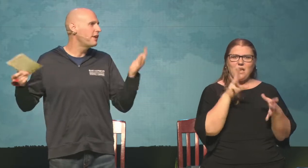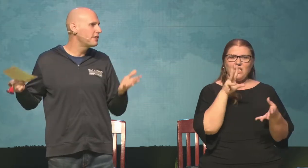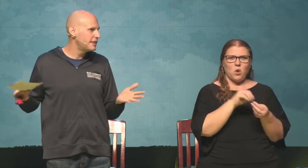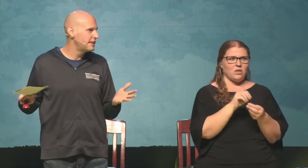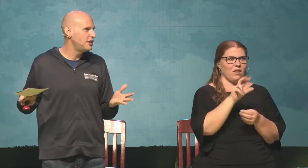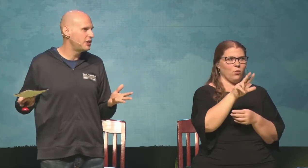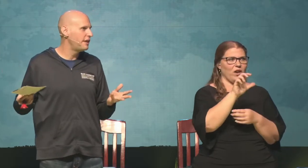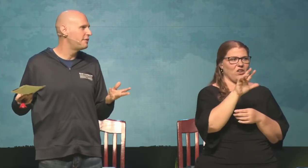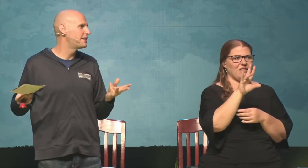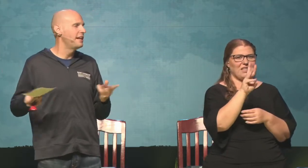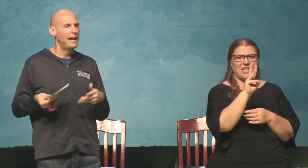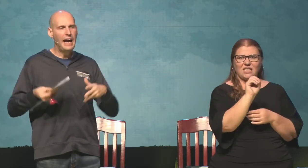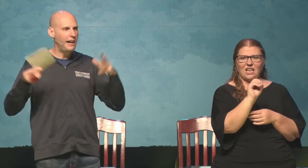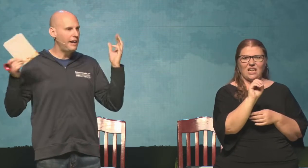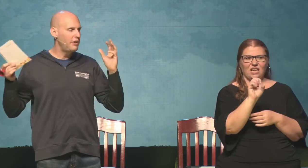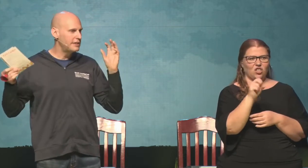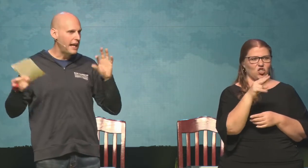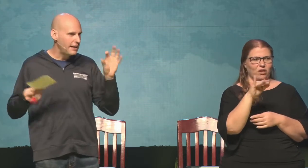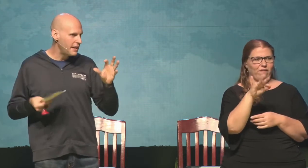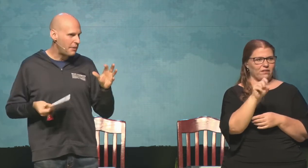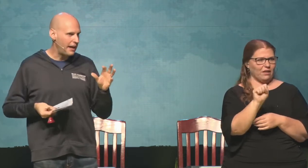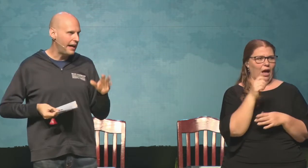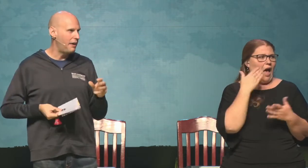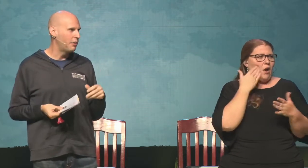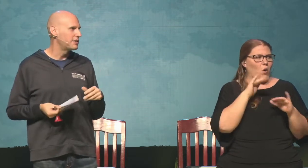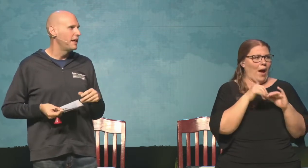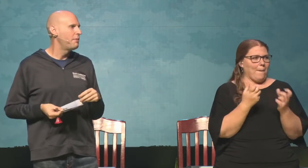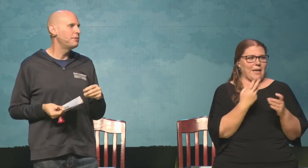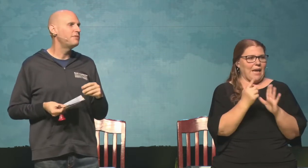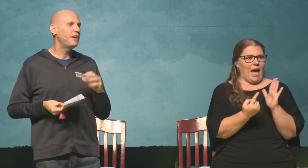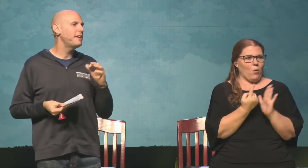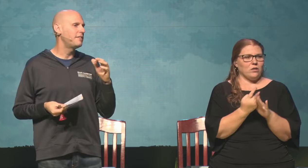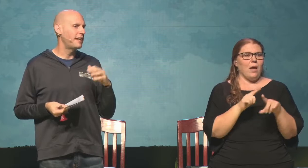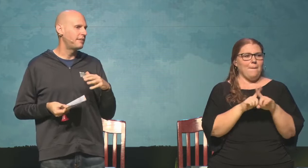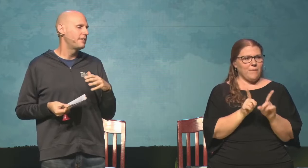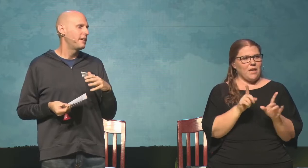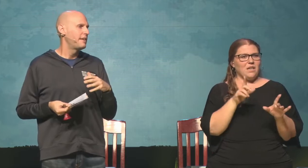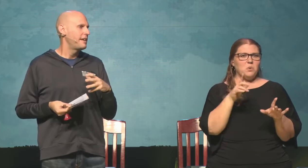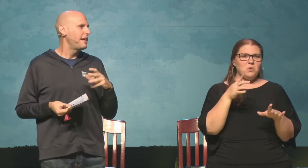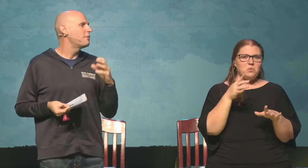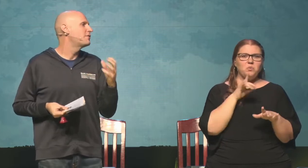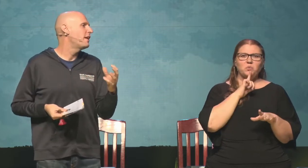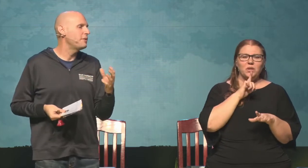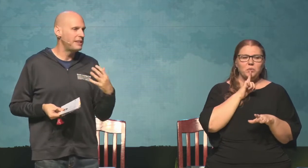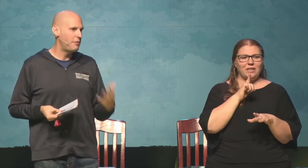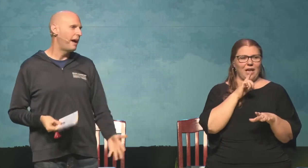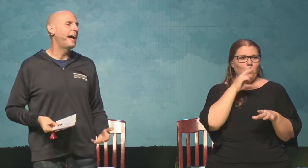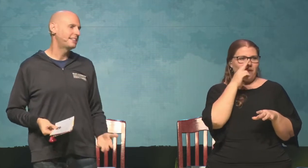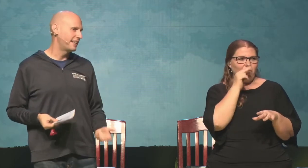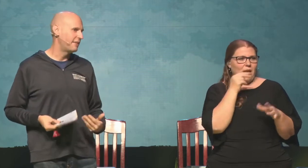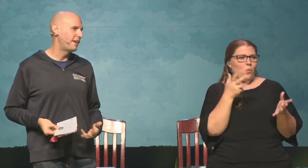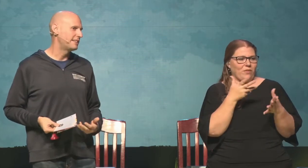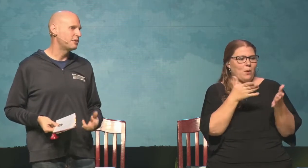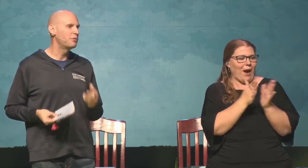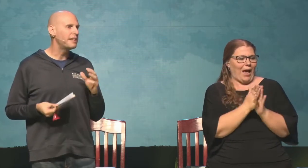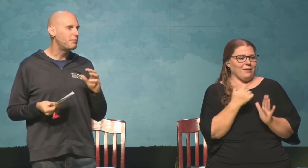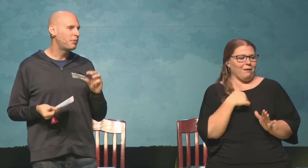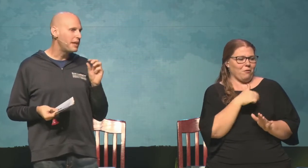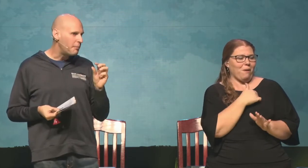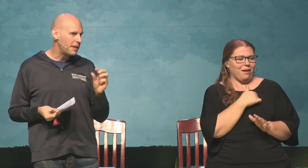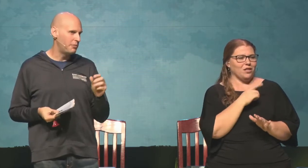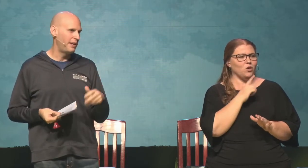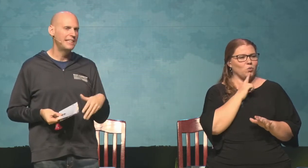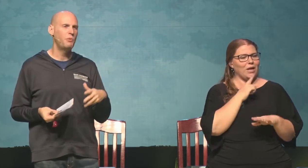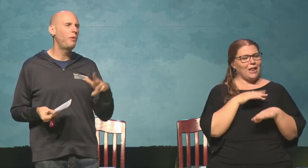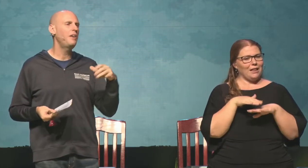like 360 shifts. I don't know exactly the amount of hours, but it was very it was funny what they were asking of us. It was really